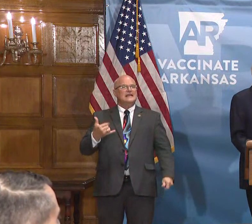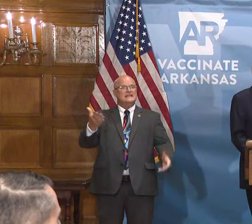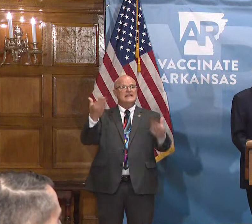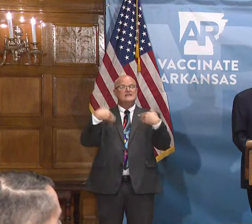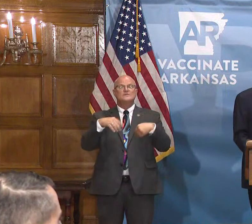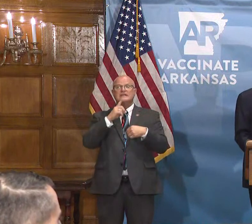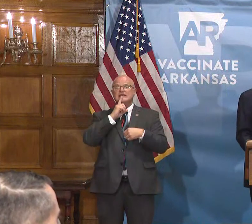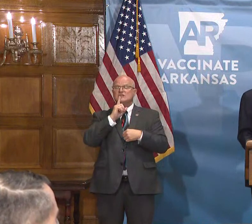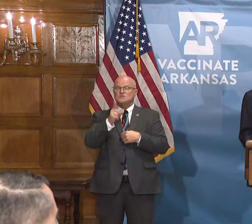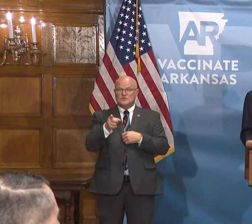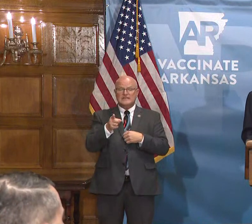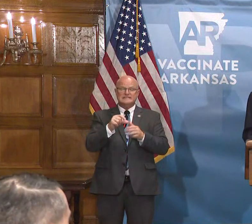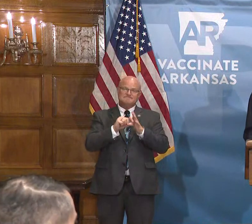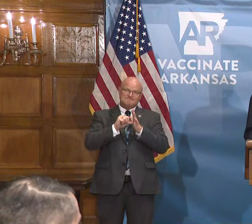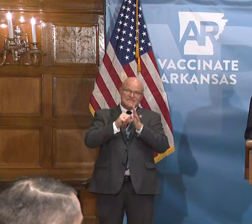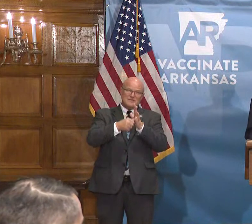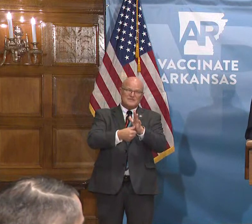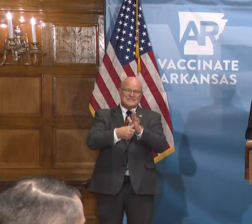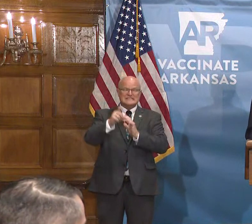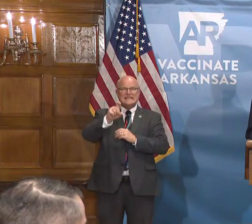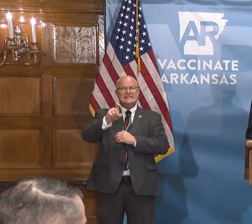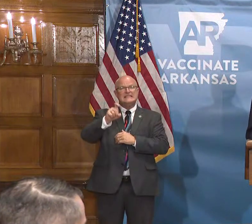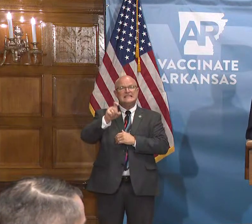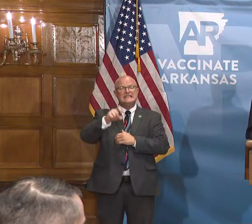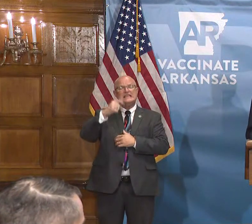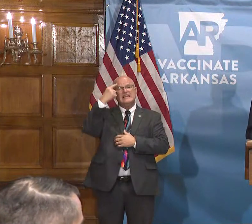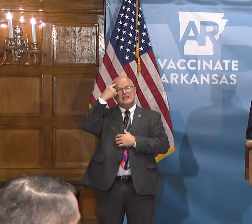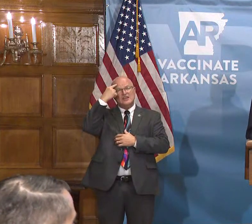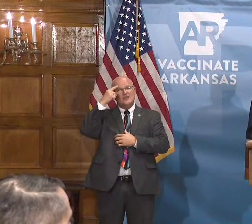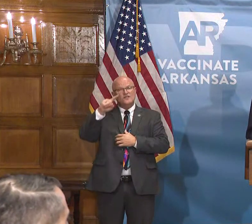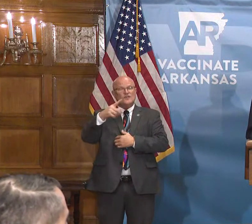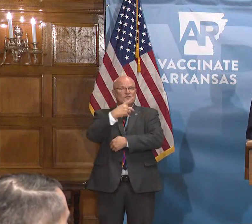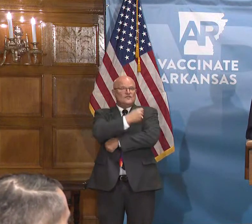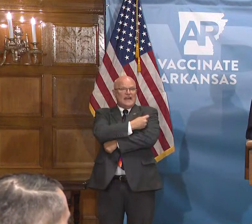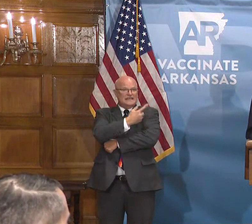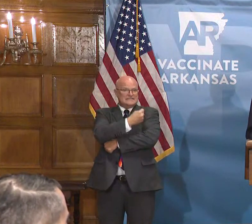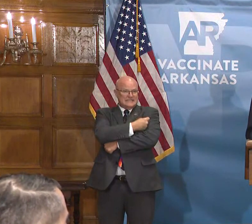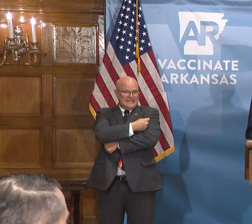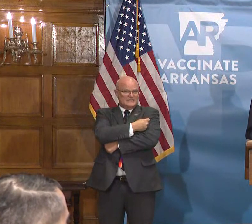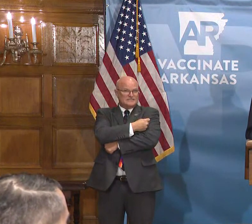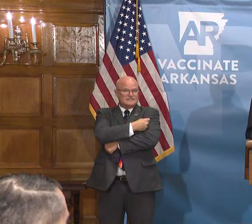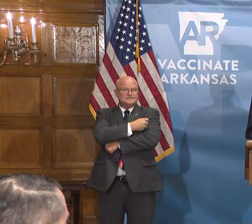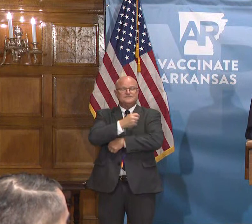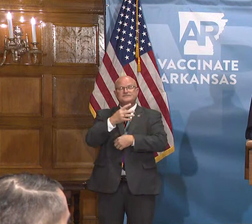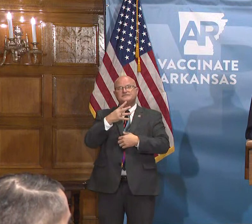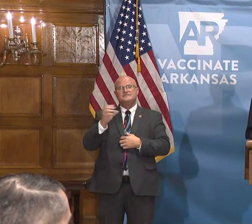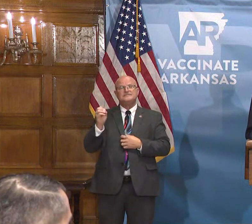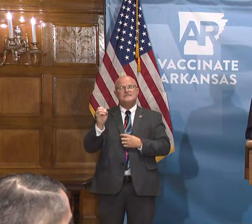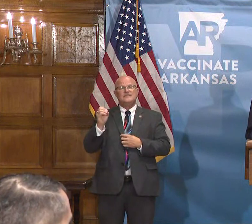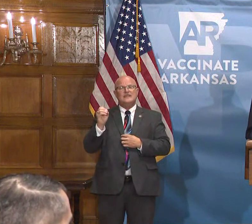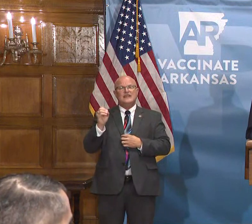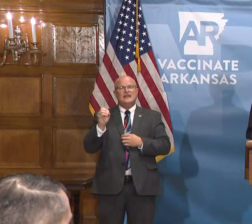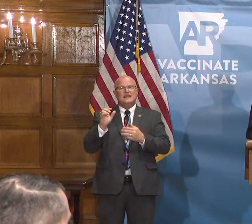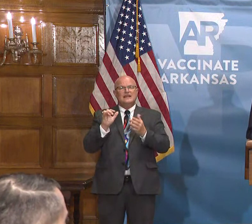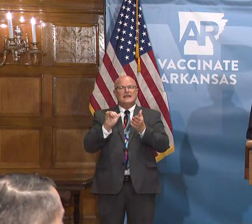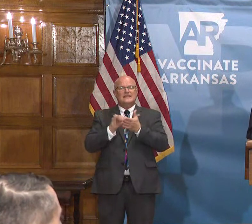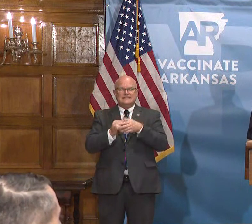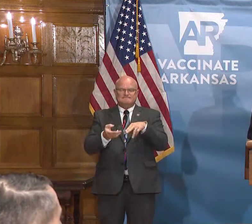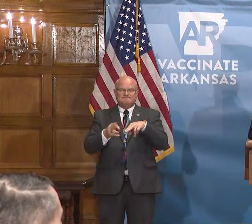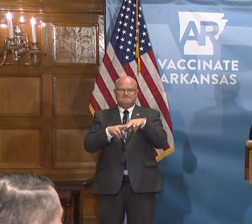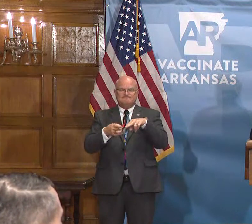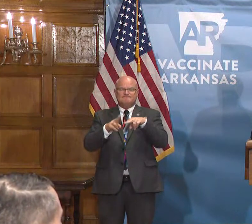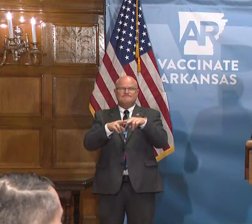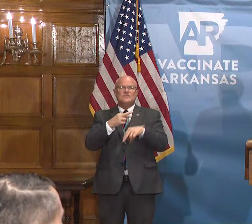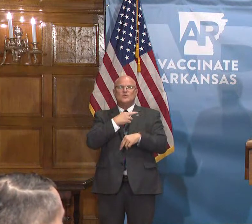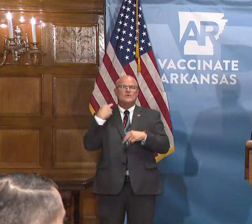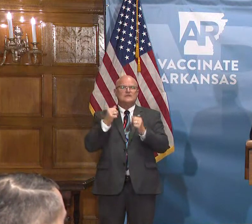one, it just really emphasizes the need for vaccinations and the increased